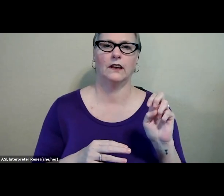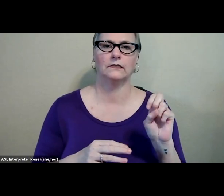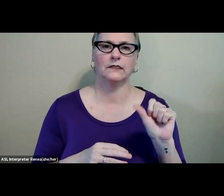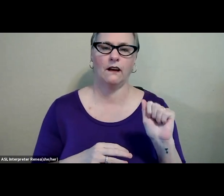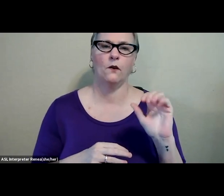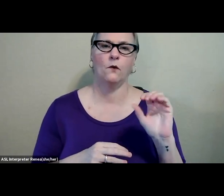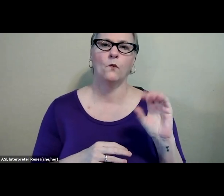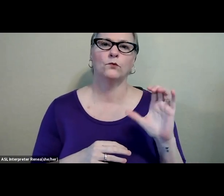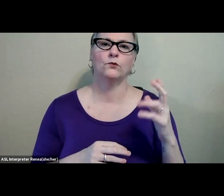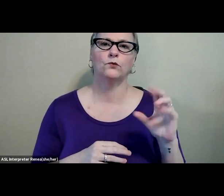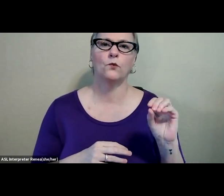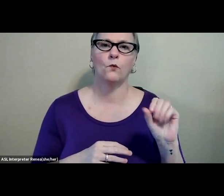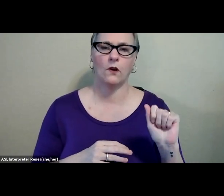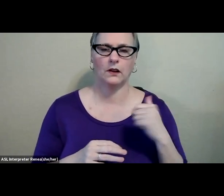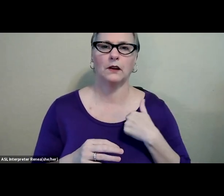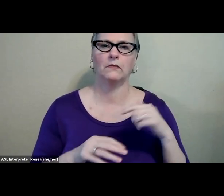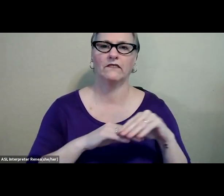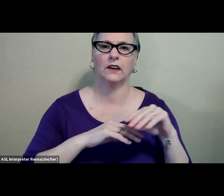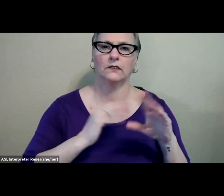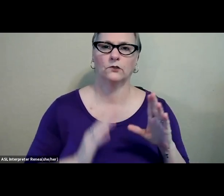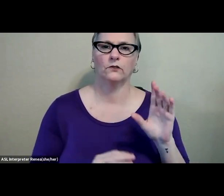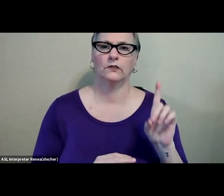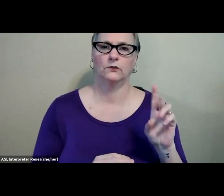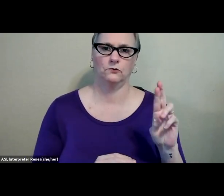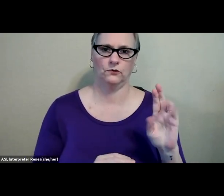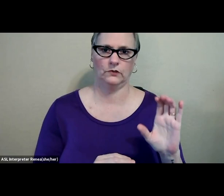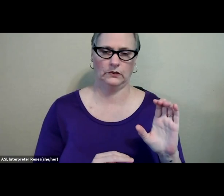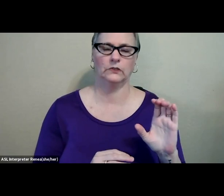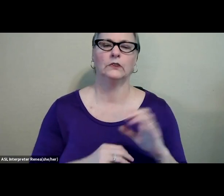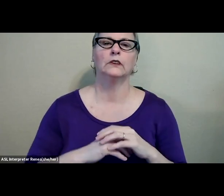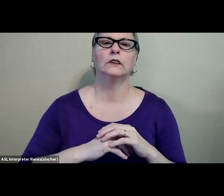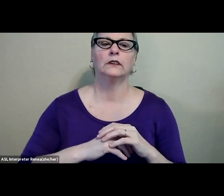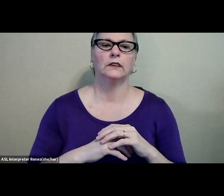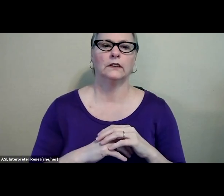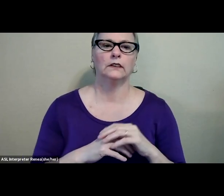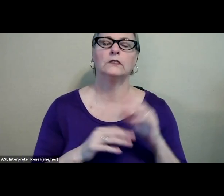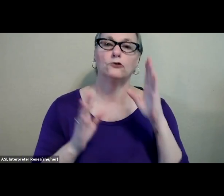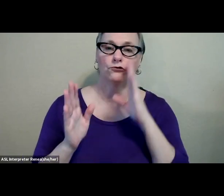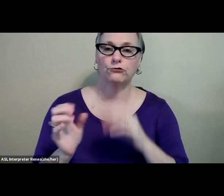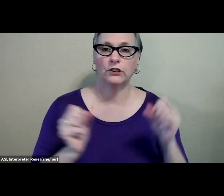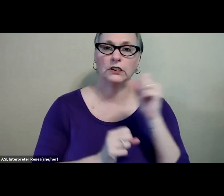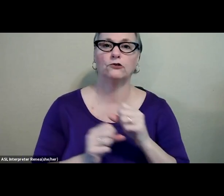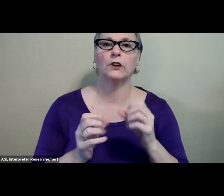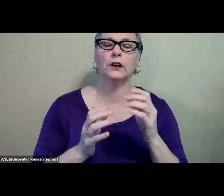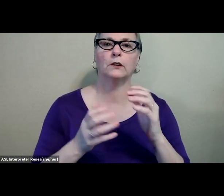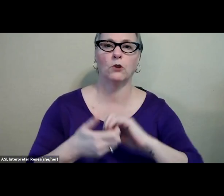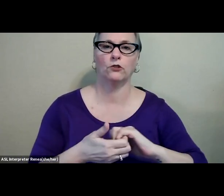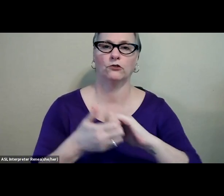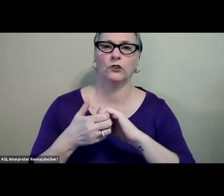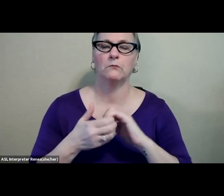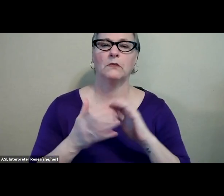i am the advisor at disability rights california in the strategic partnership and community engagement unit